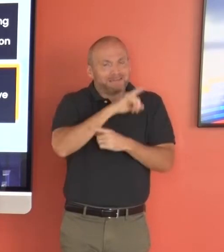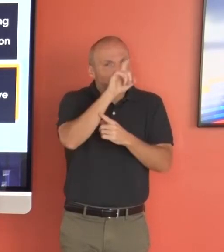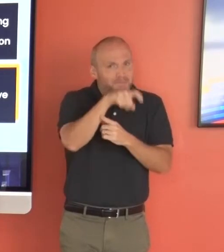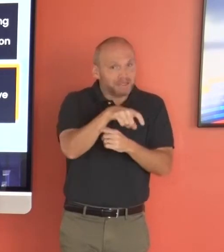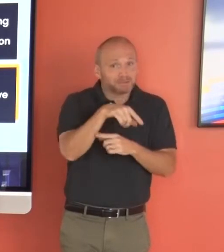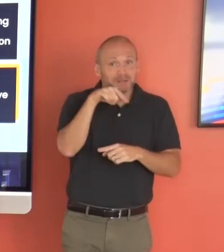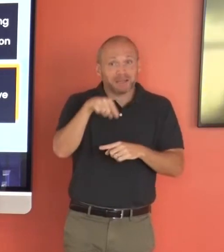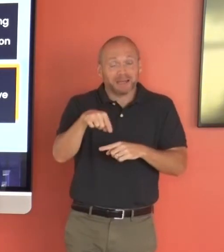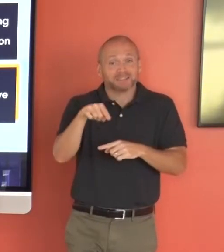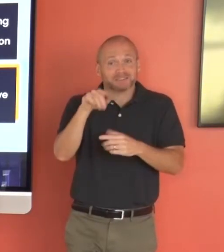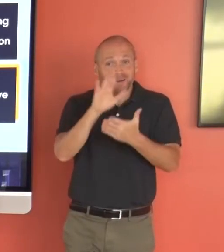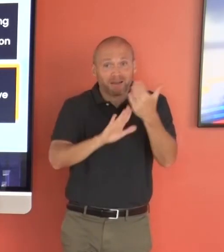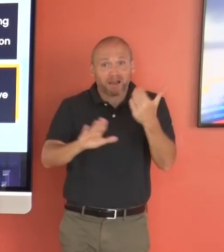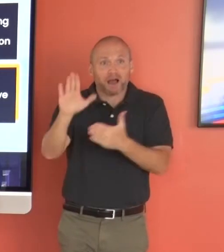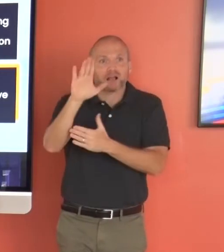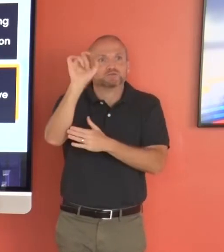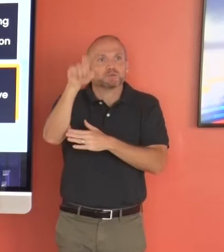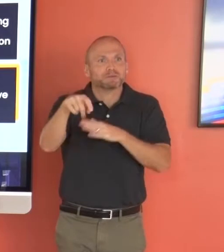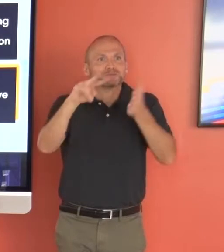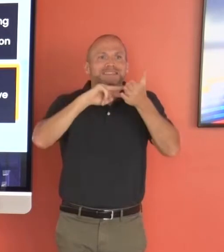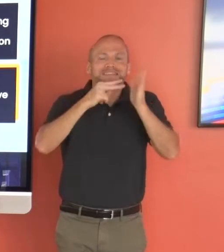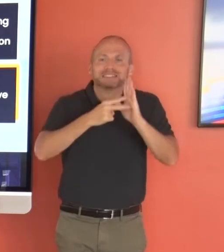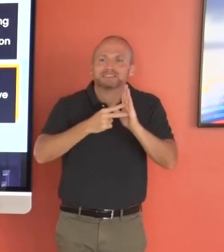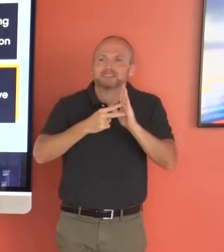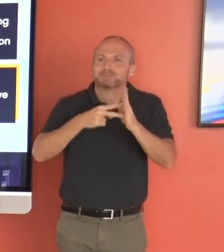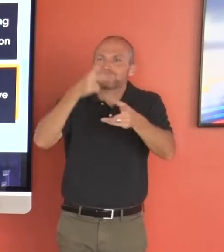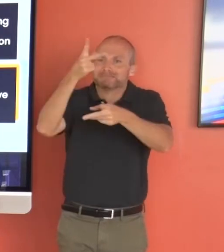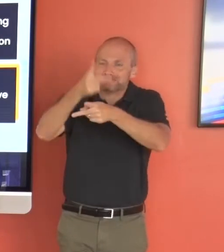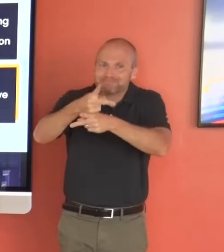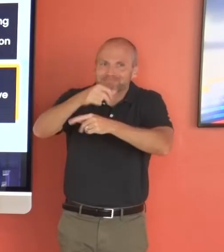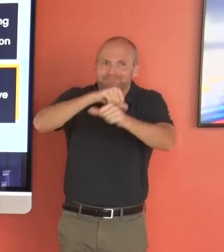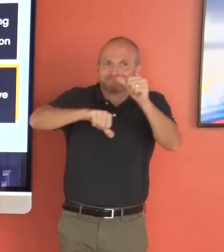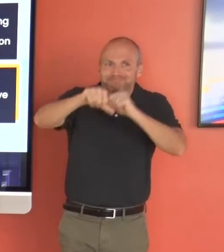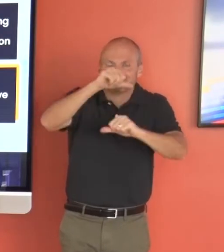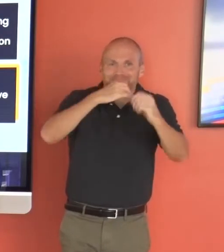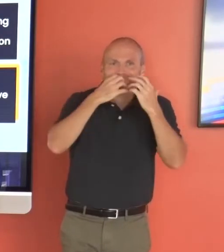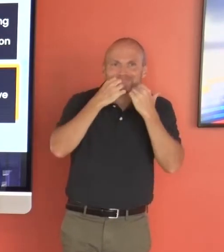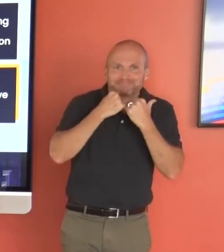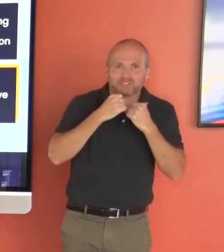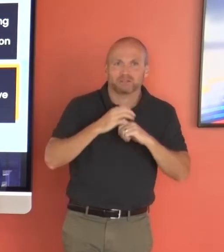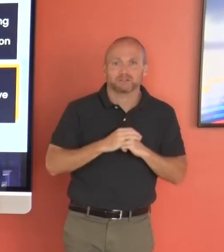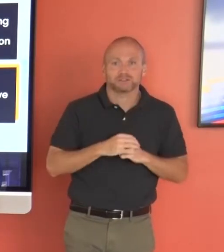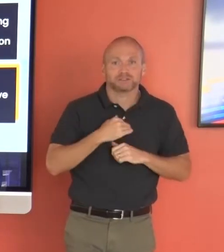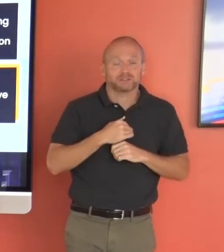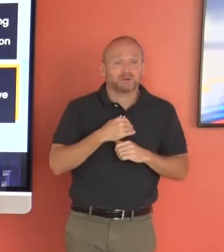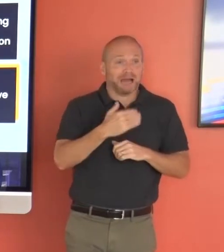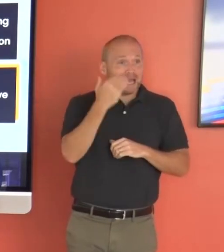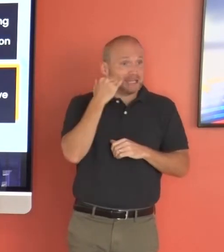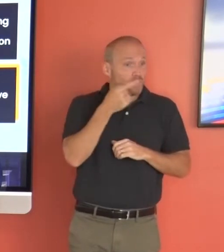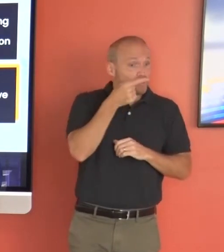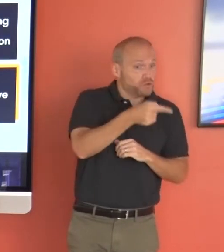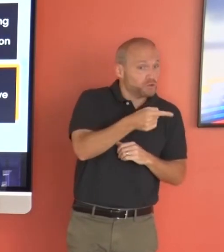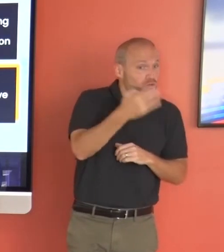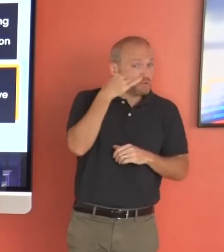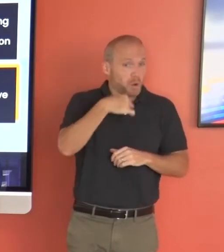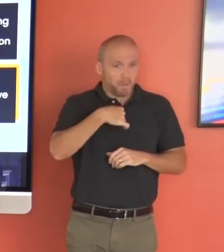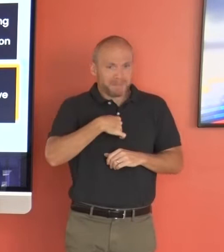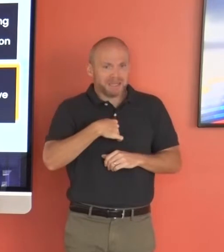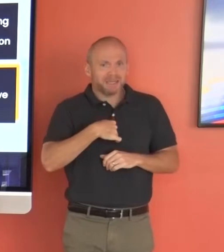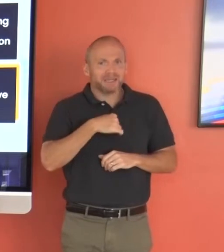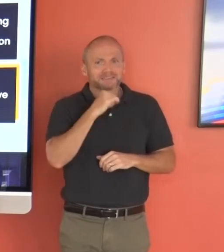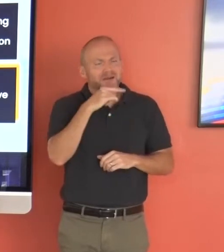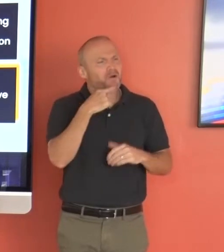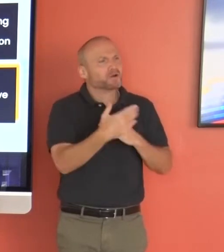we have to be intentional about caring for each other. That means as I get to know you and you get to know me, it's not just, hey,